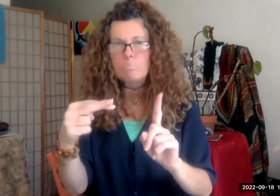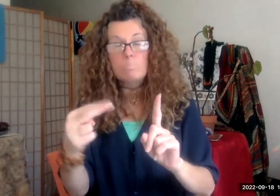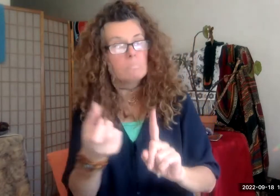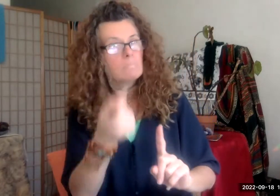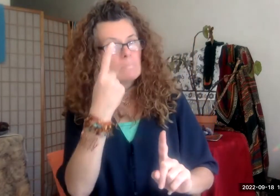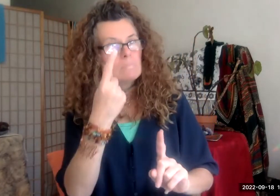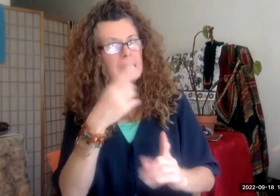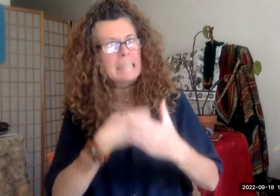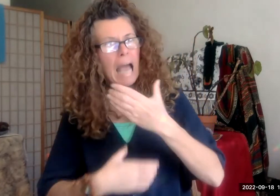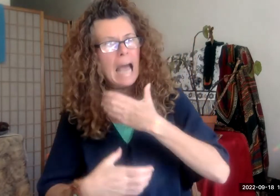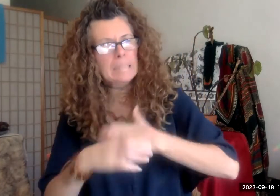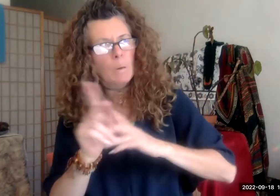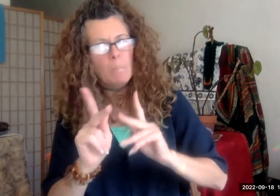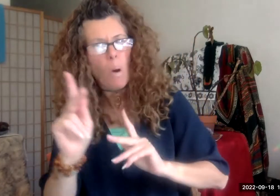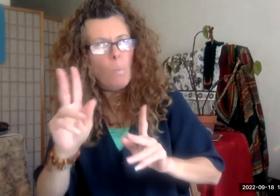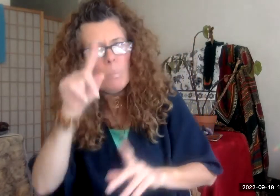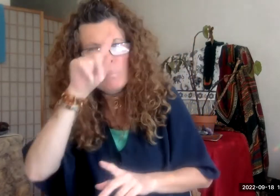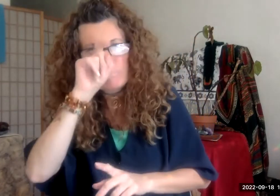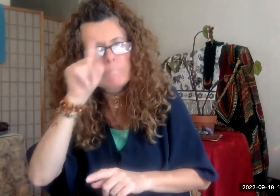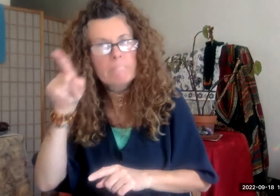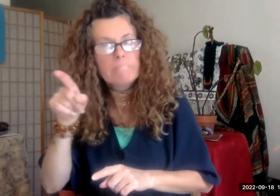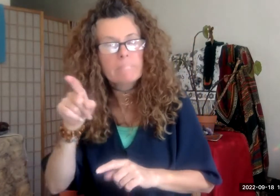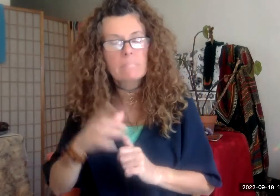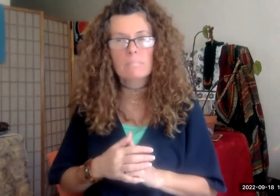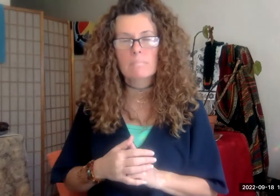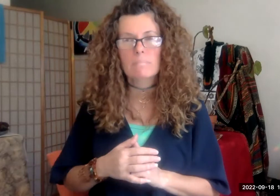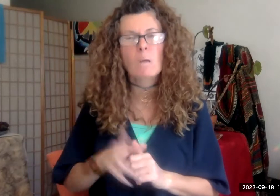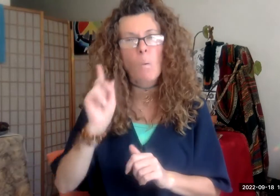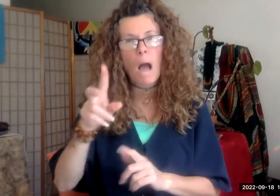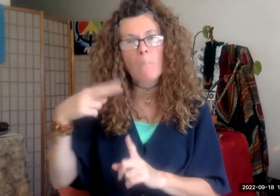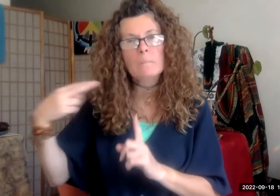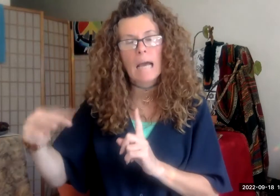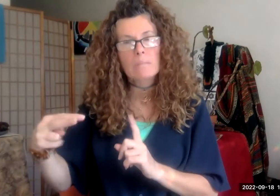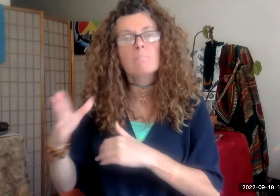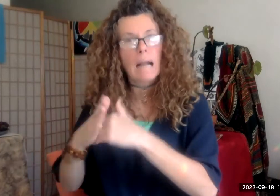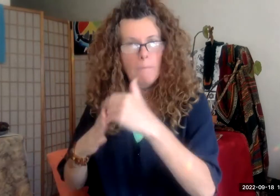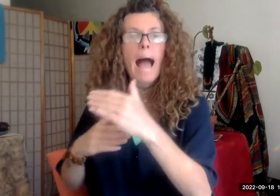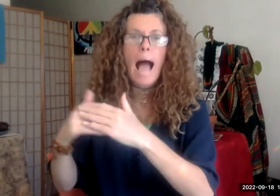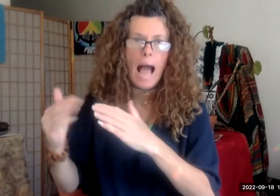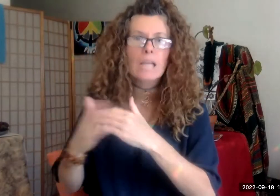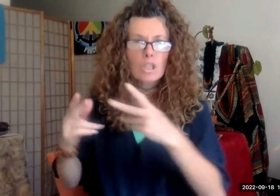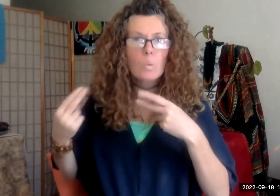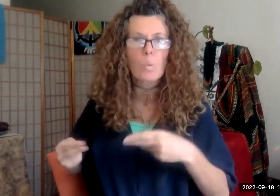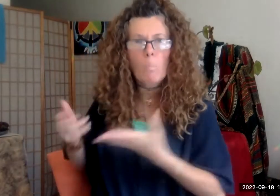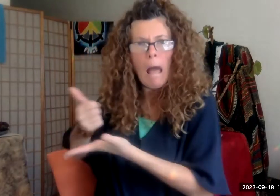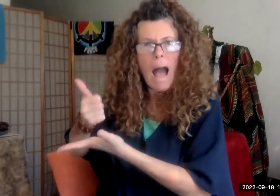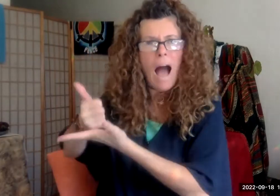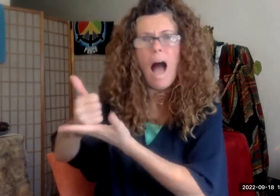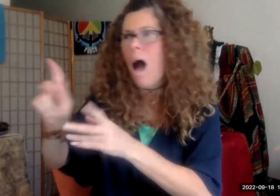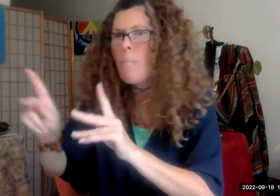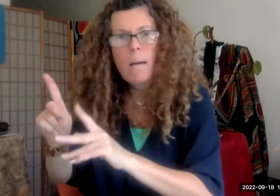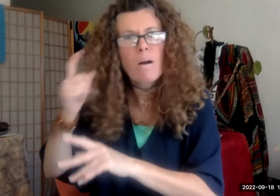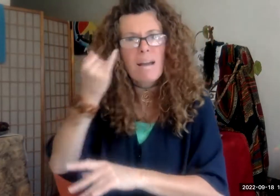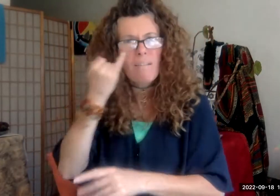of course, on one side of this whole conversation, we also want to be compassionate human beings, and we want to help people wherever we